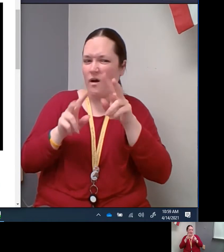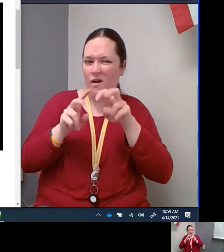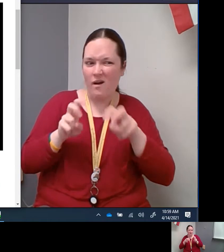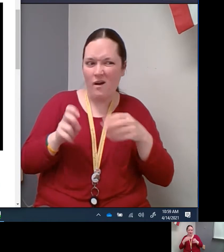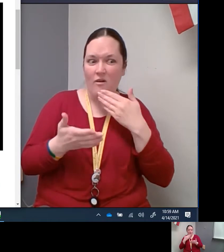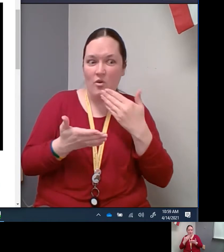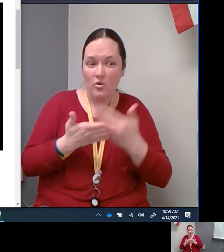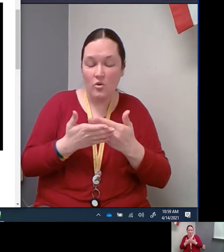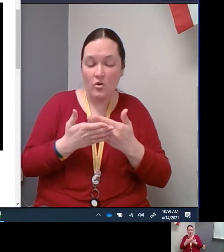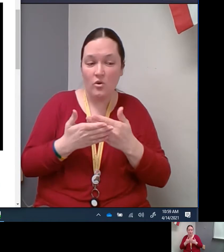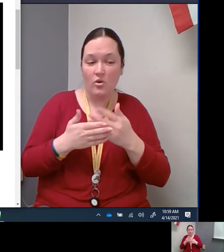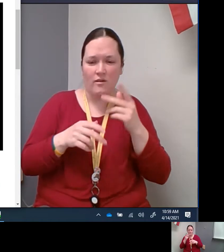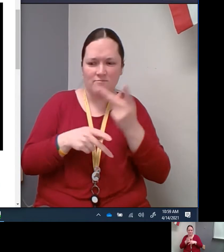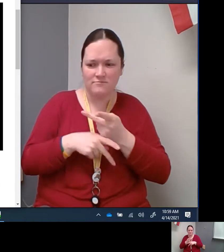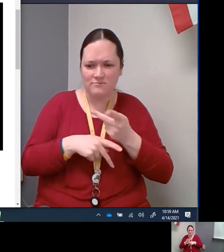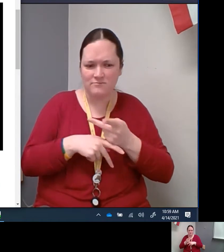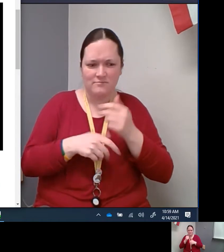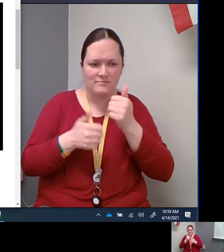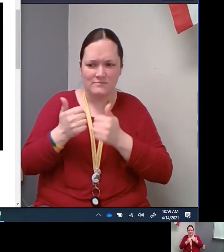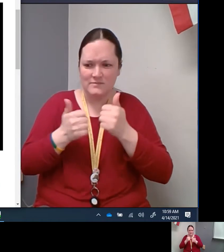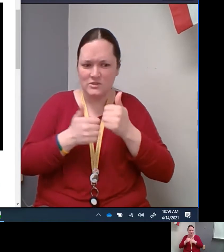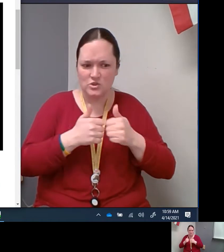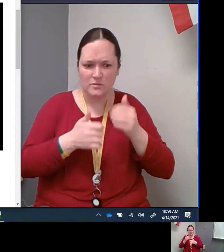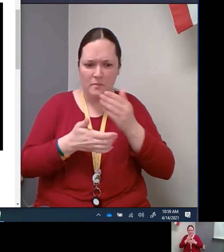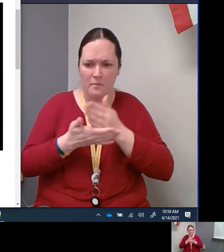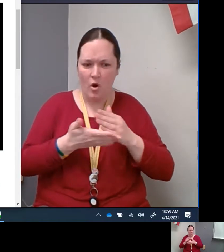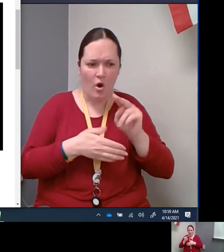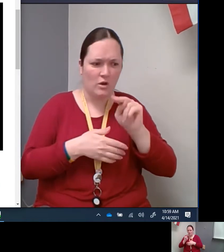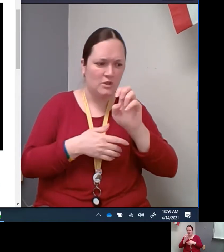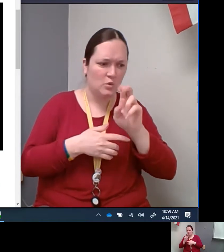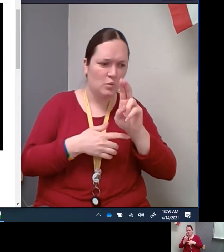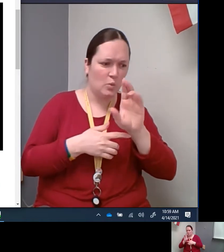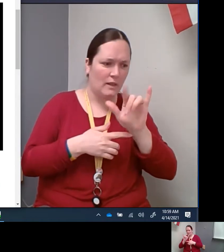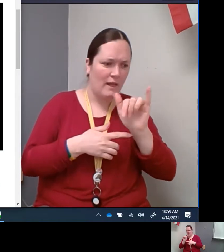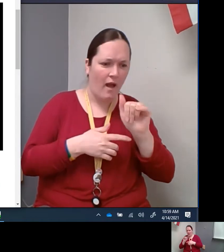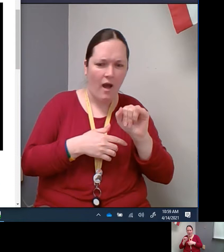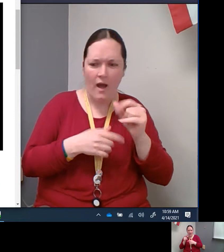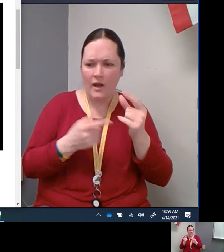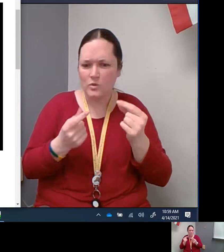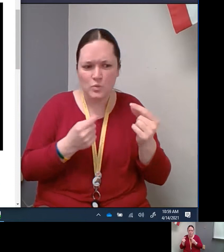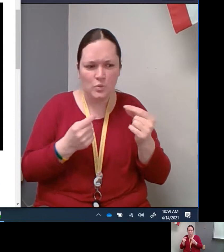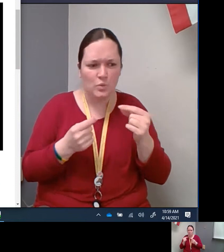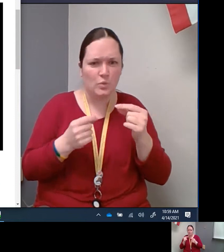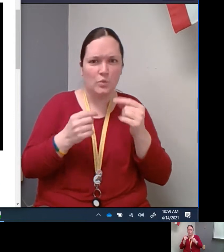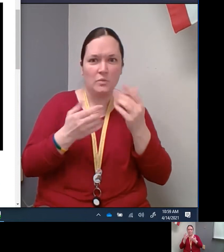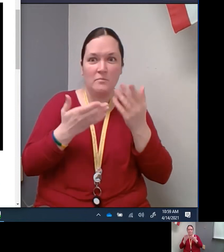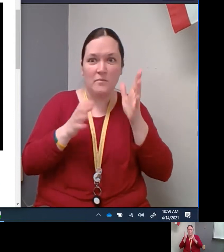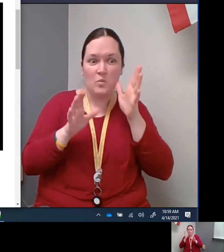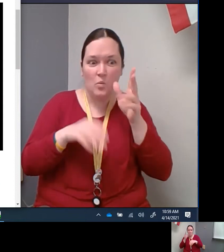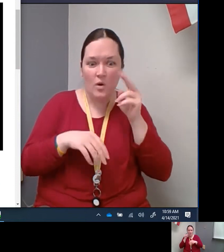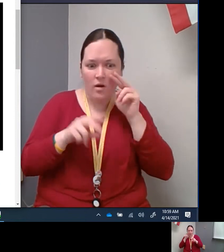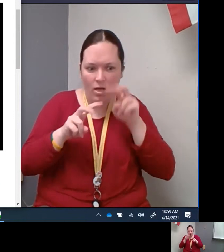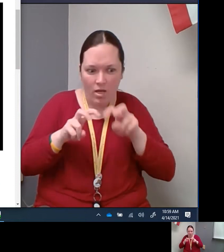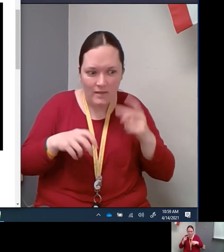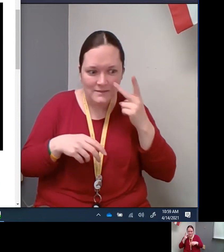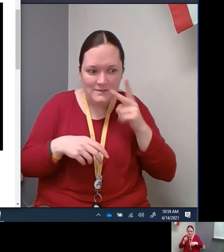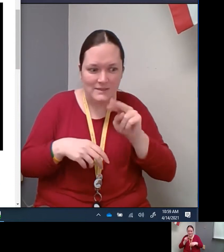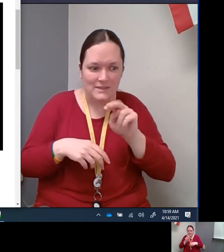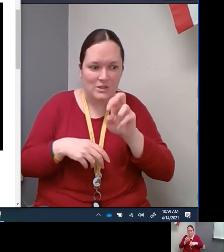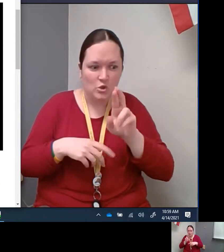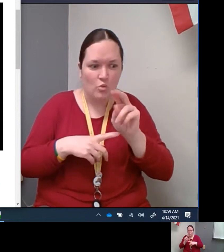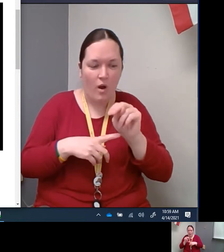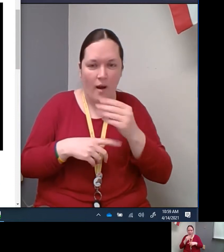out specifically what are all the different parts of the brain, what are the nuclei, what do they do, and even mapping it down to the level of the neuron. So how